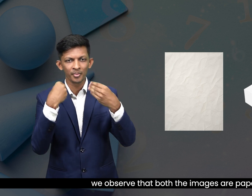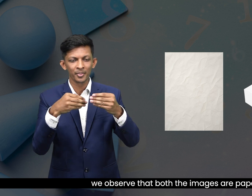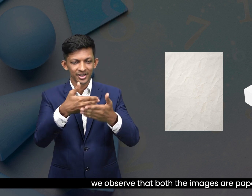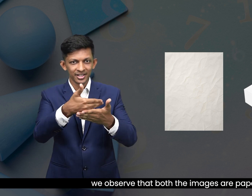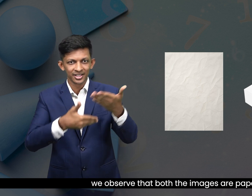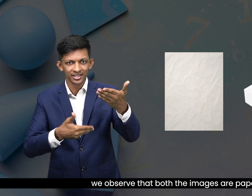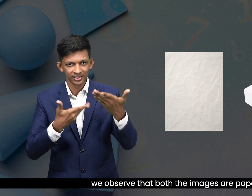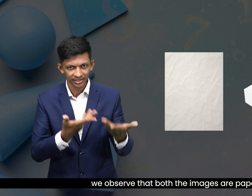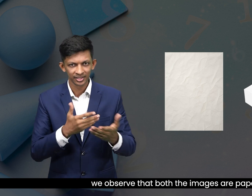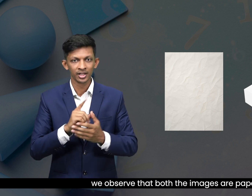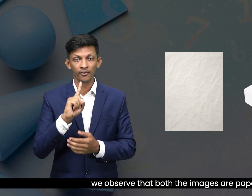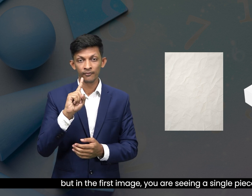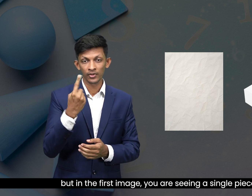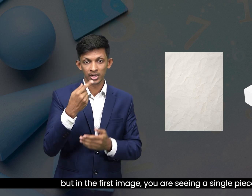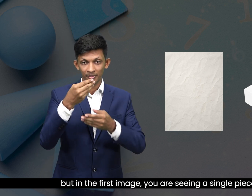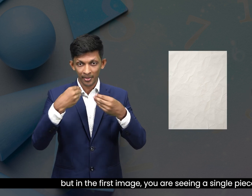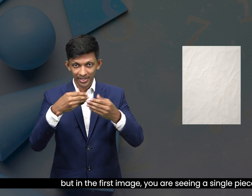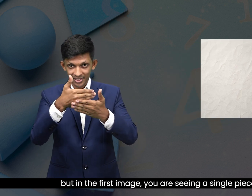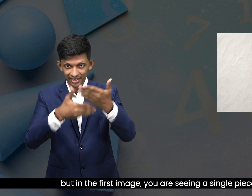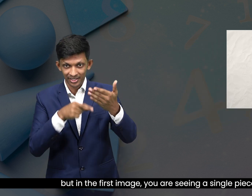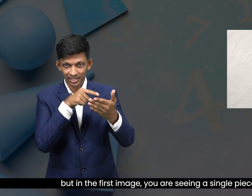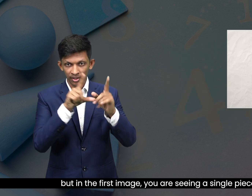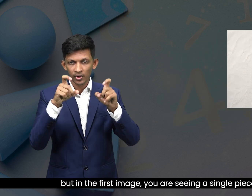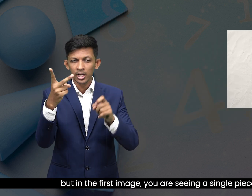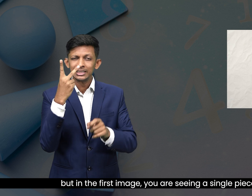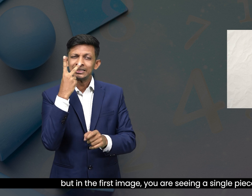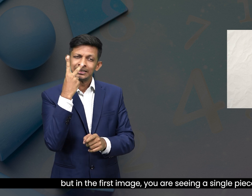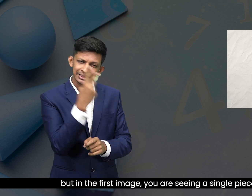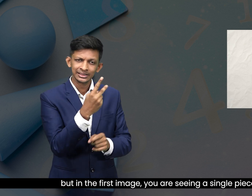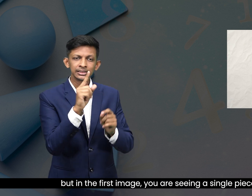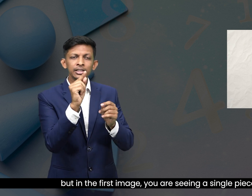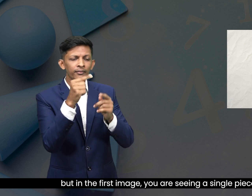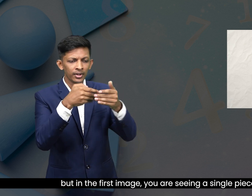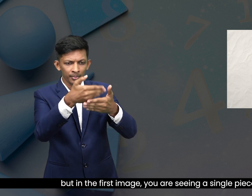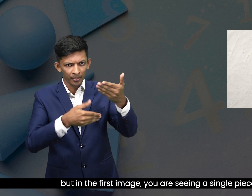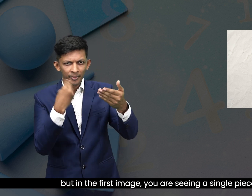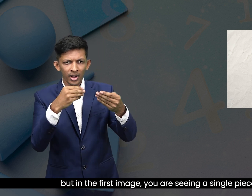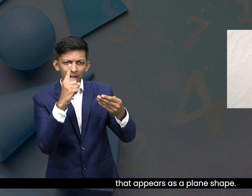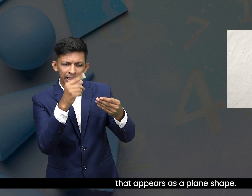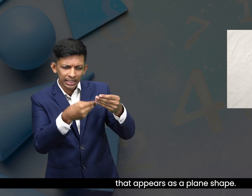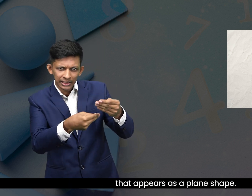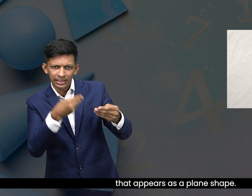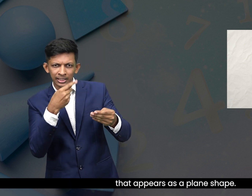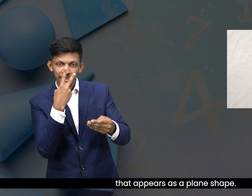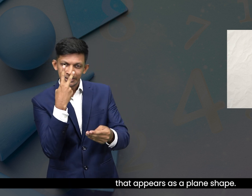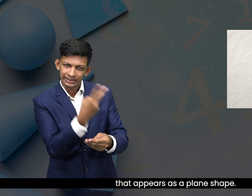papers. But in the first image, you are seeing a single piece of paper that appears as a plane